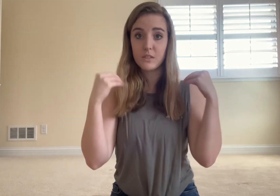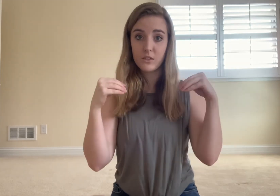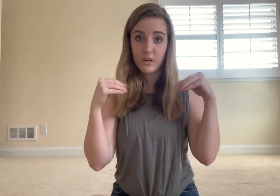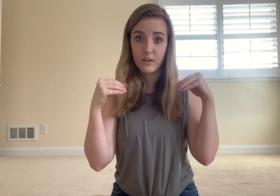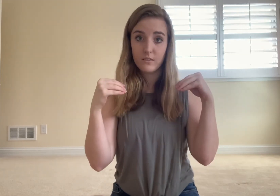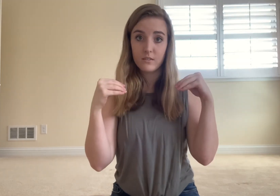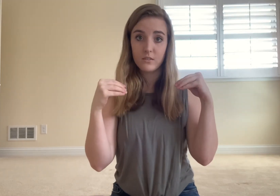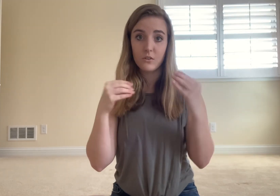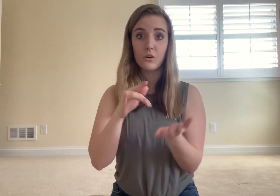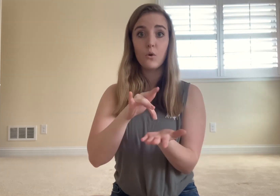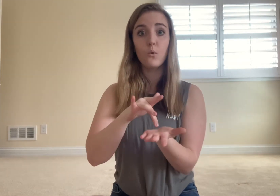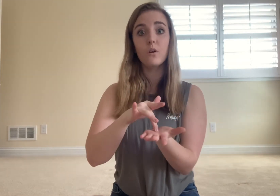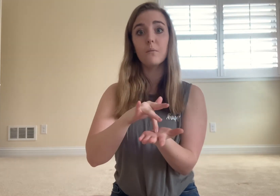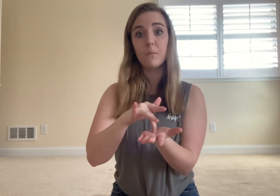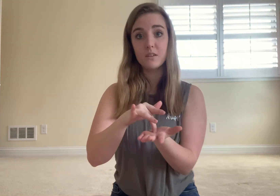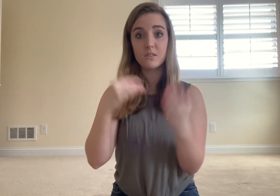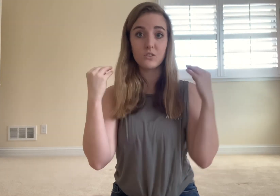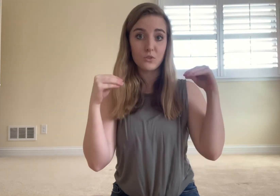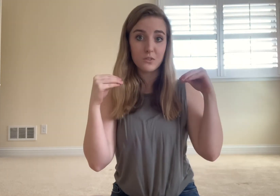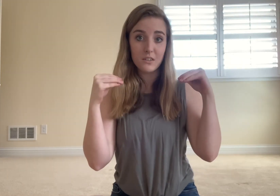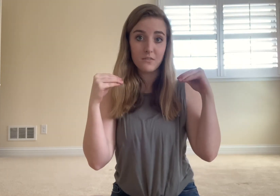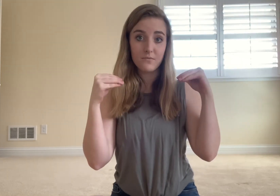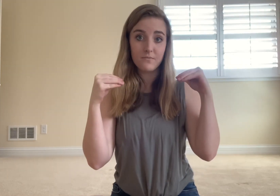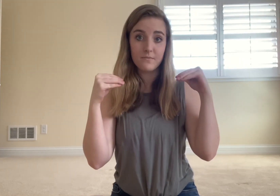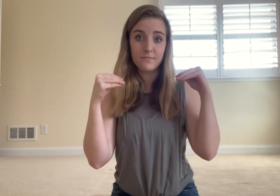pharmacy, or medicine store,